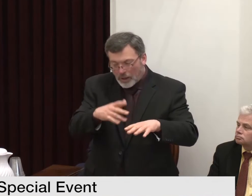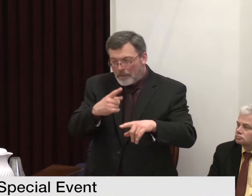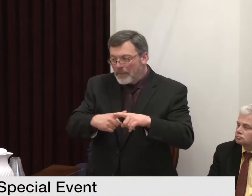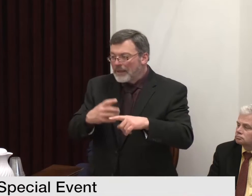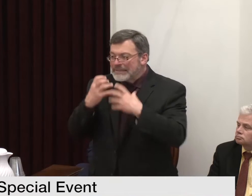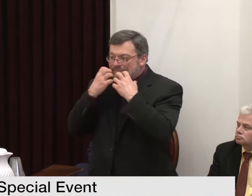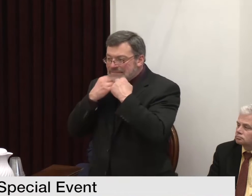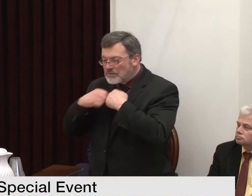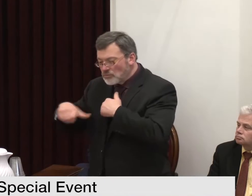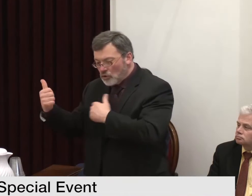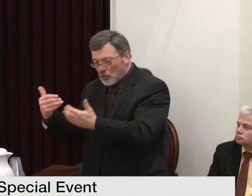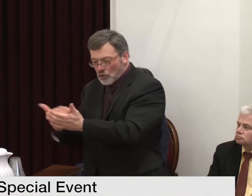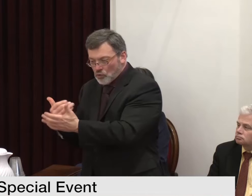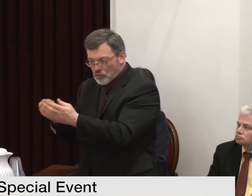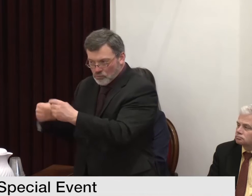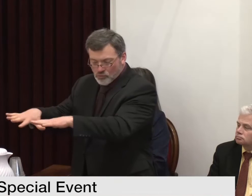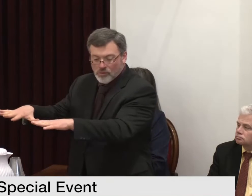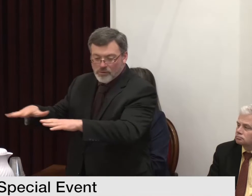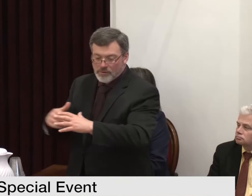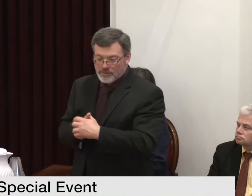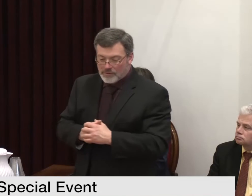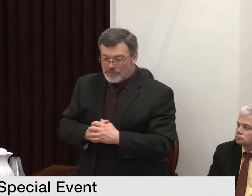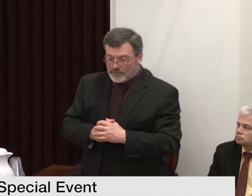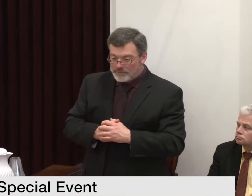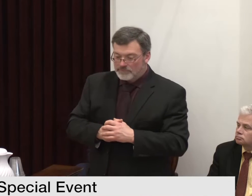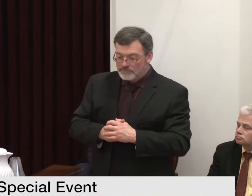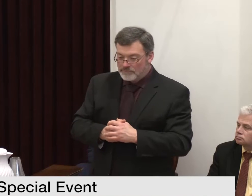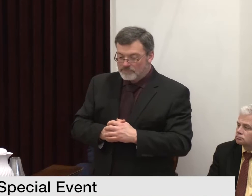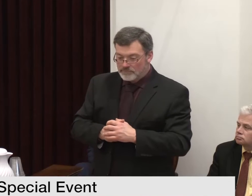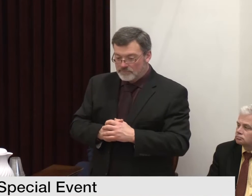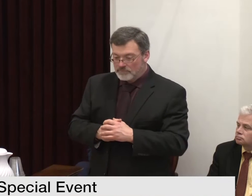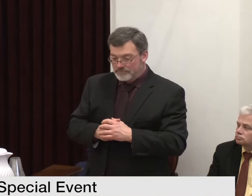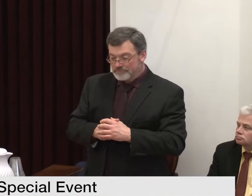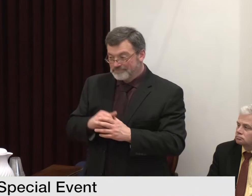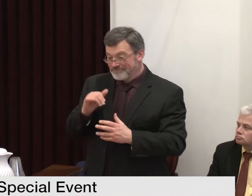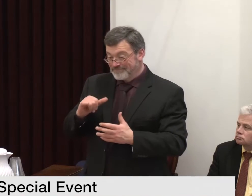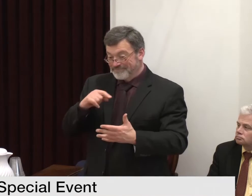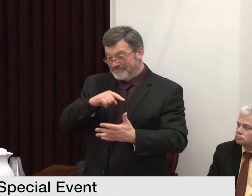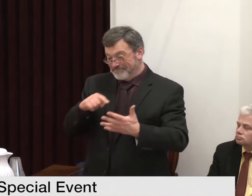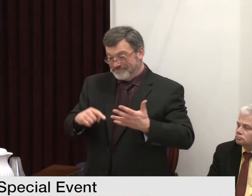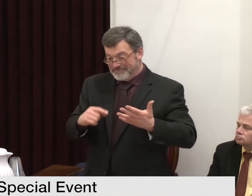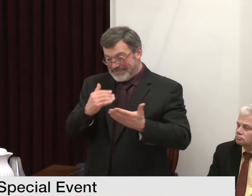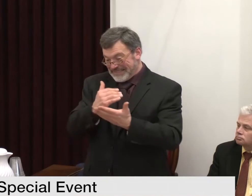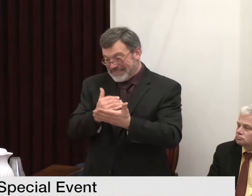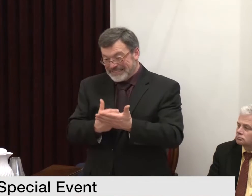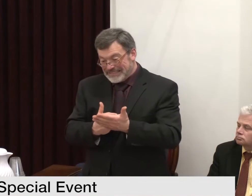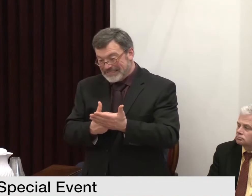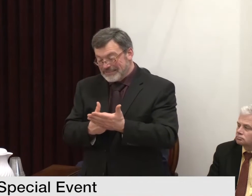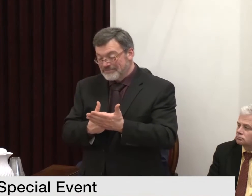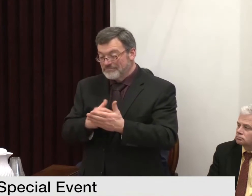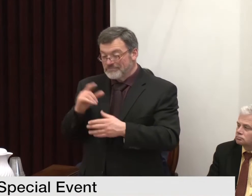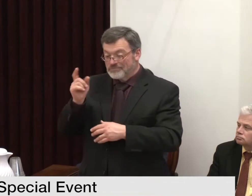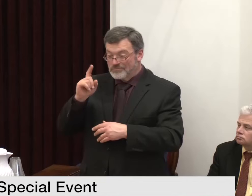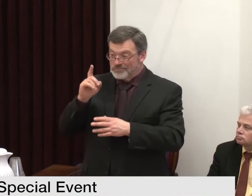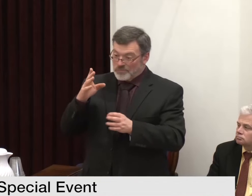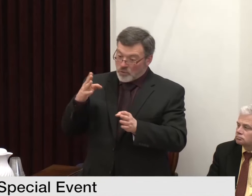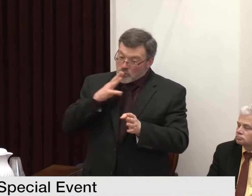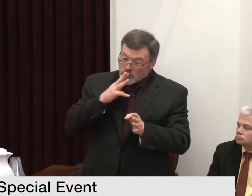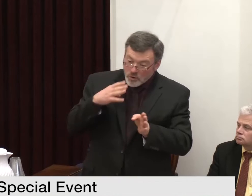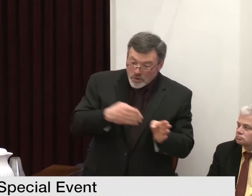Many towns along the Winooski, Lamoille, and West Rivers, and the tributaries extending to